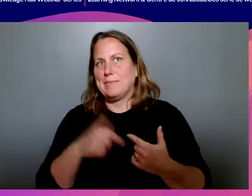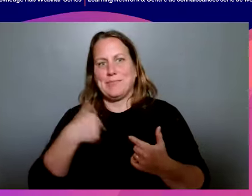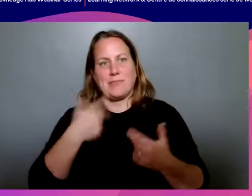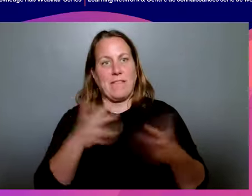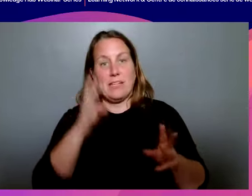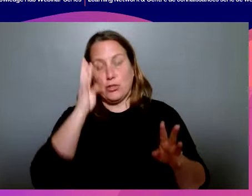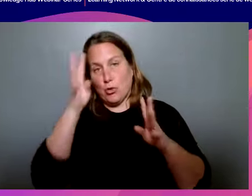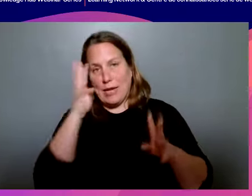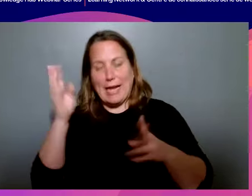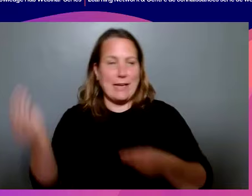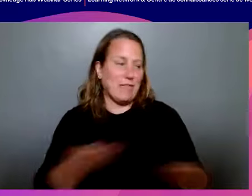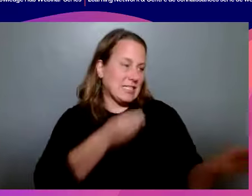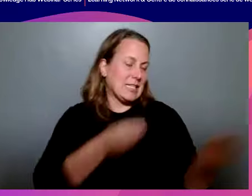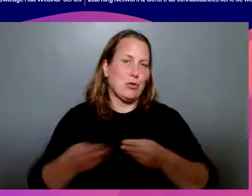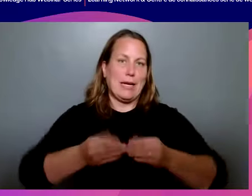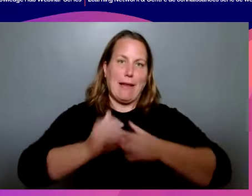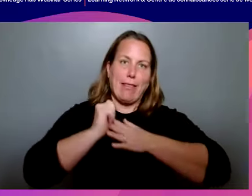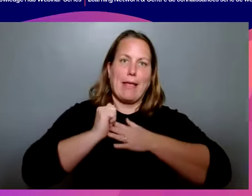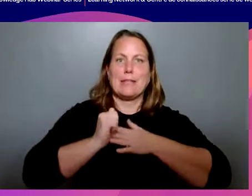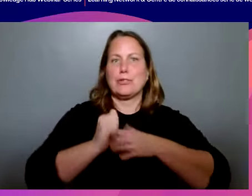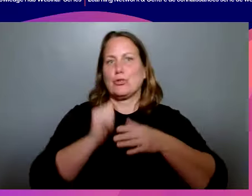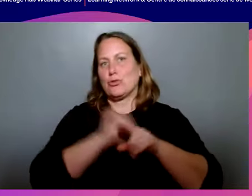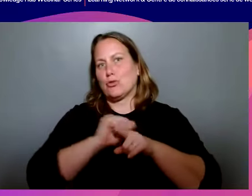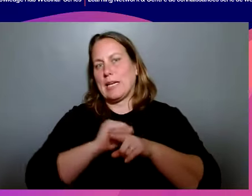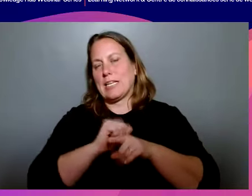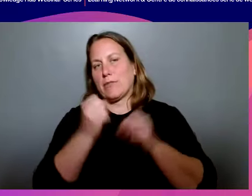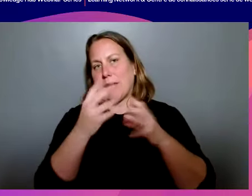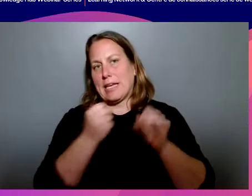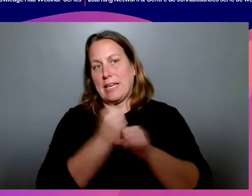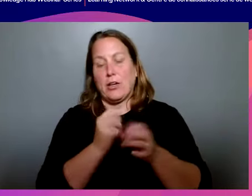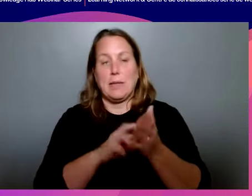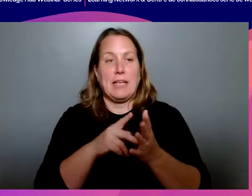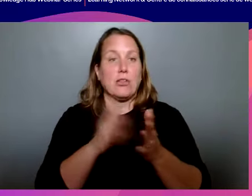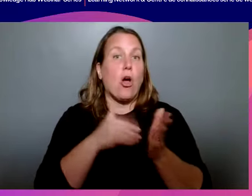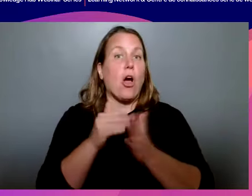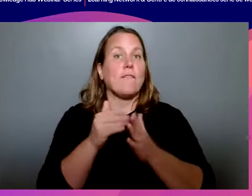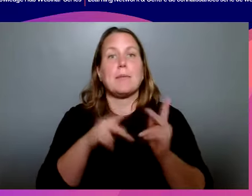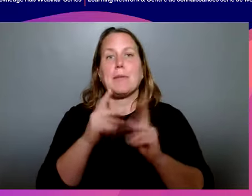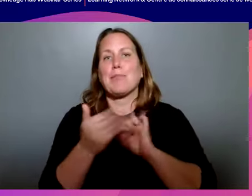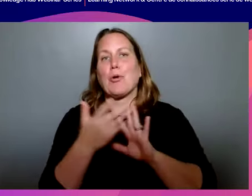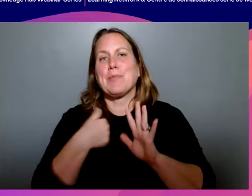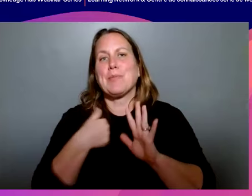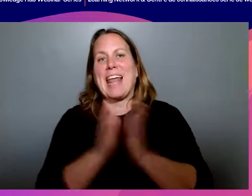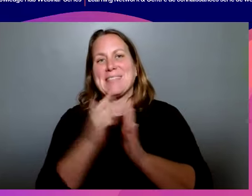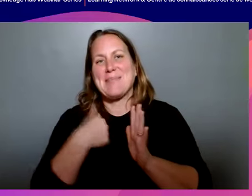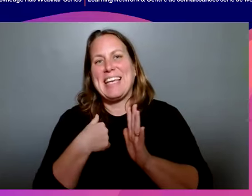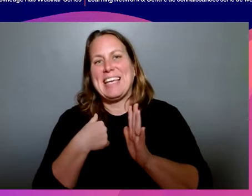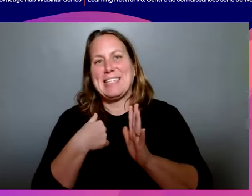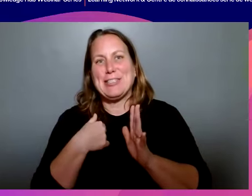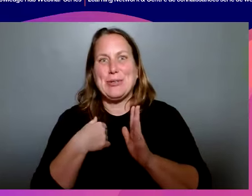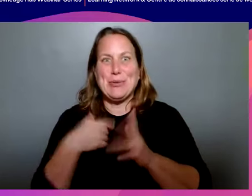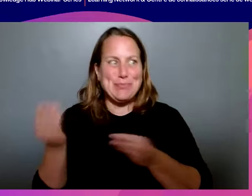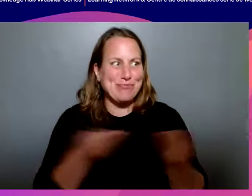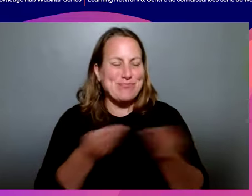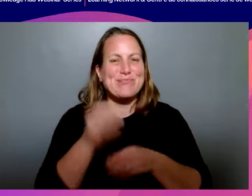and facilitated trainings for many years. And so I often get asked to do these kinds of trainings, even in